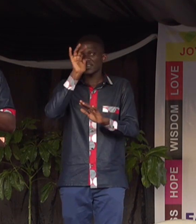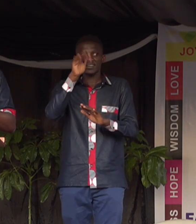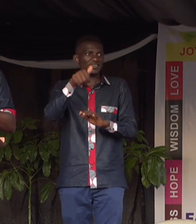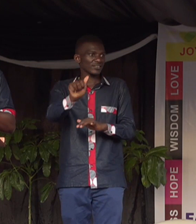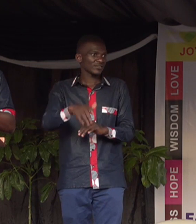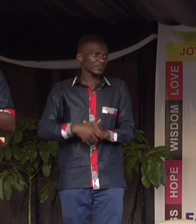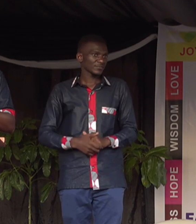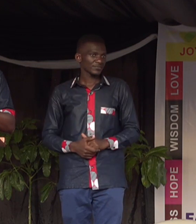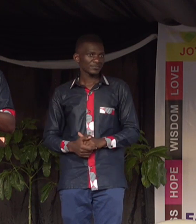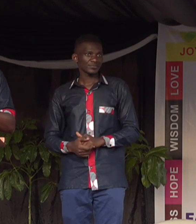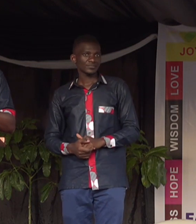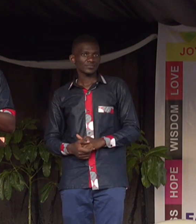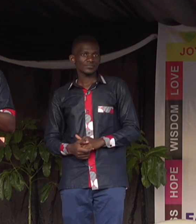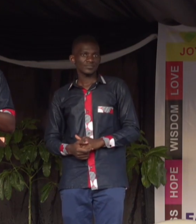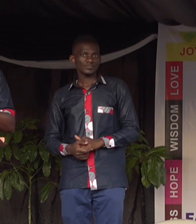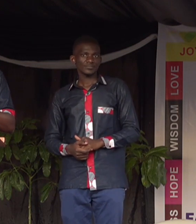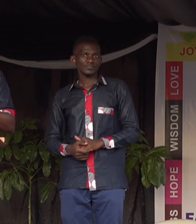lying.